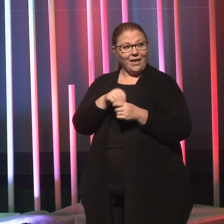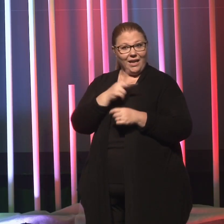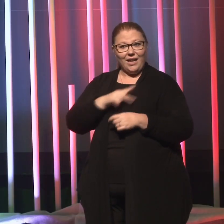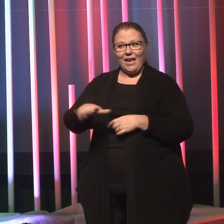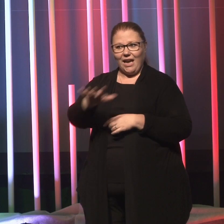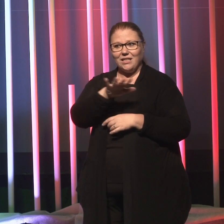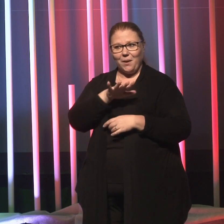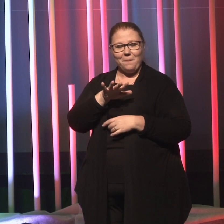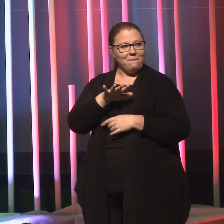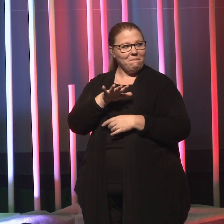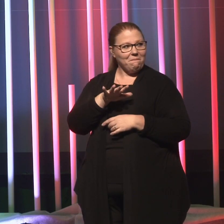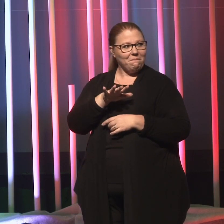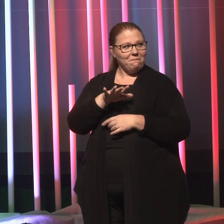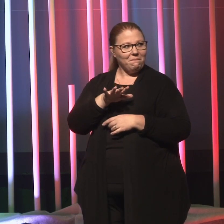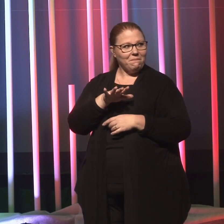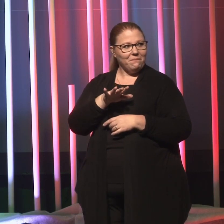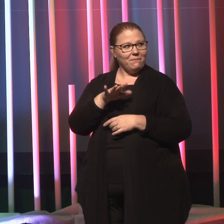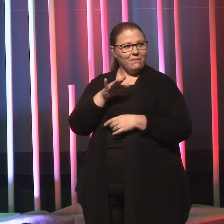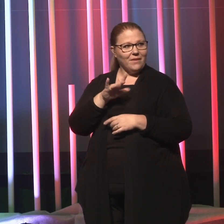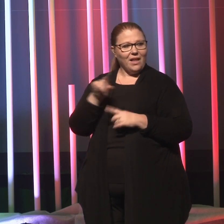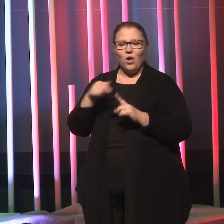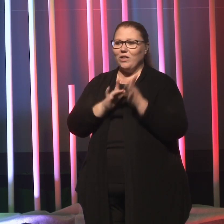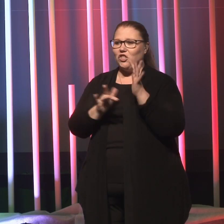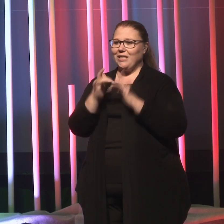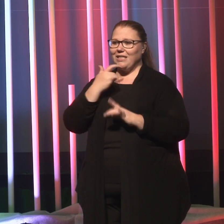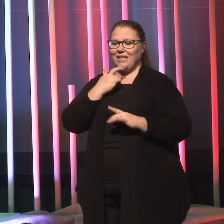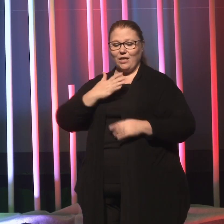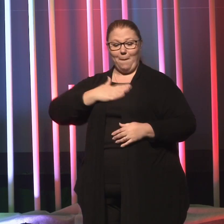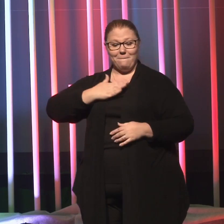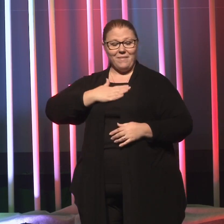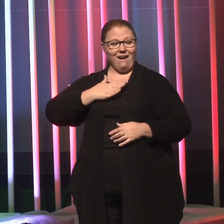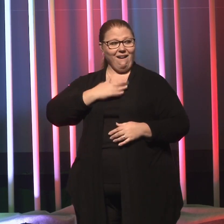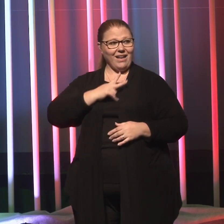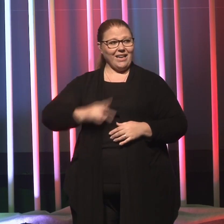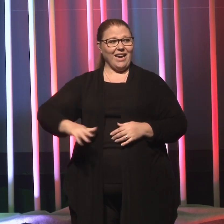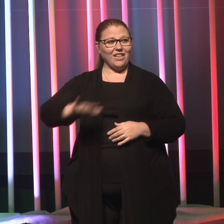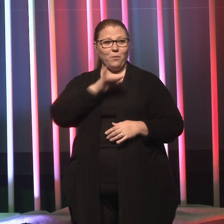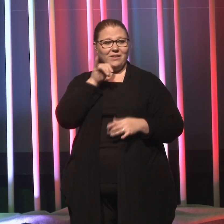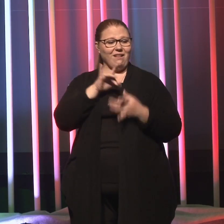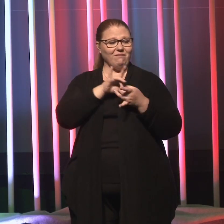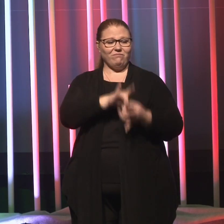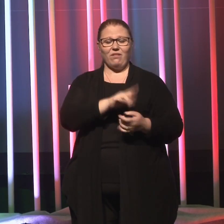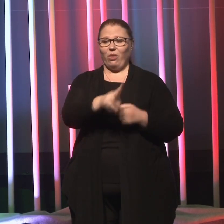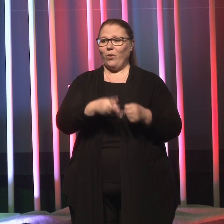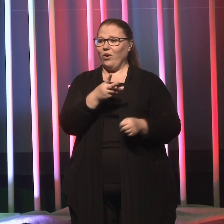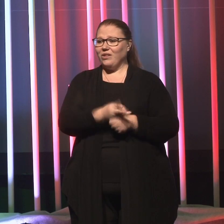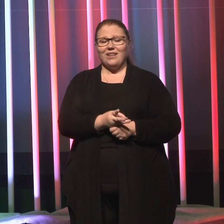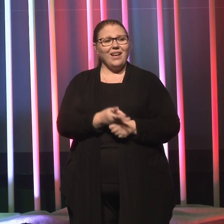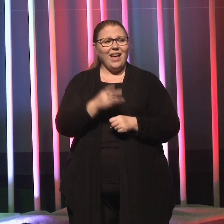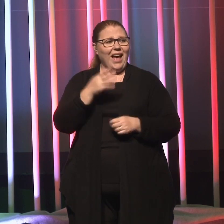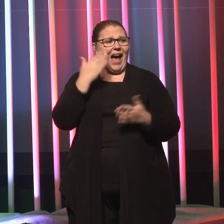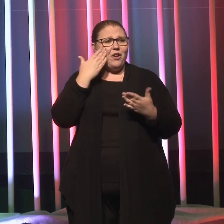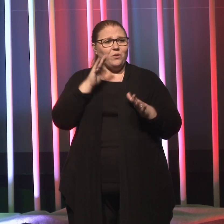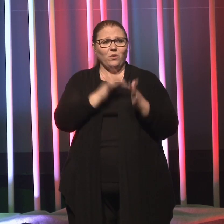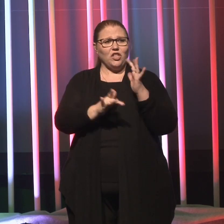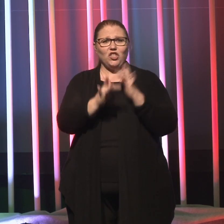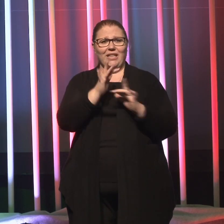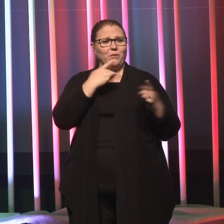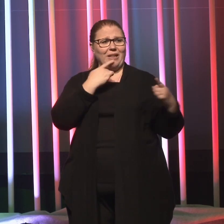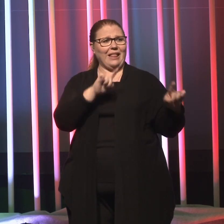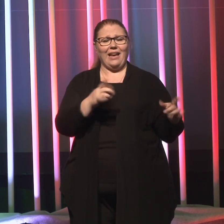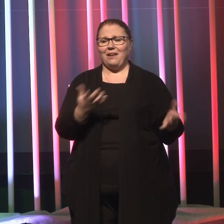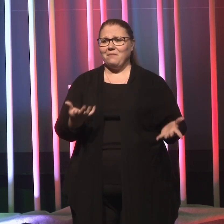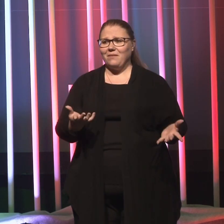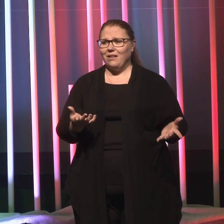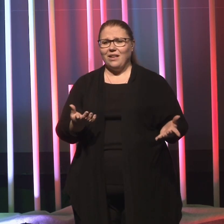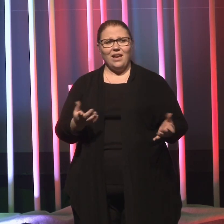kingdom. Right? You know, when Jesus says, my kingdom is not of this world, I don't know that Jesus was making a claim or John was making, but